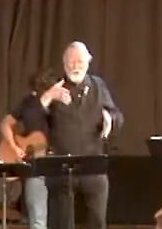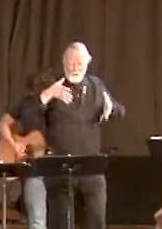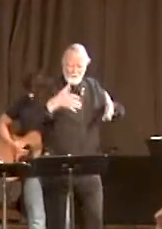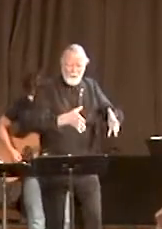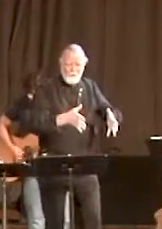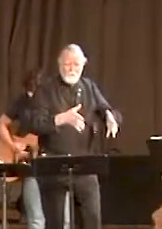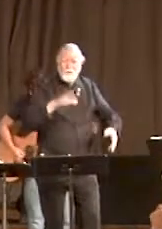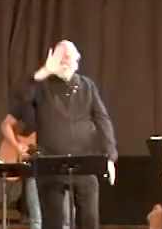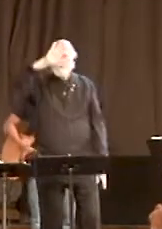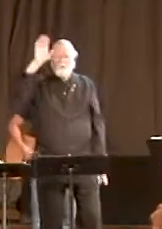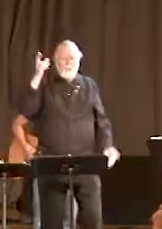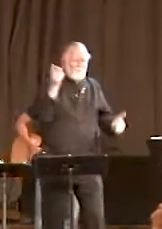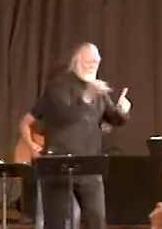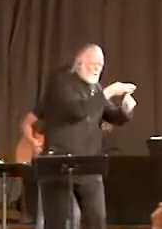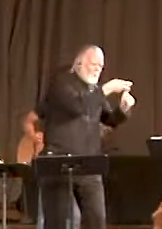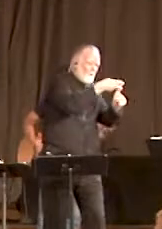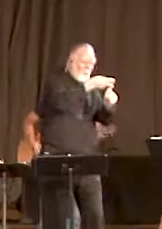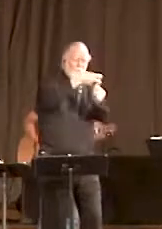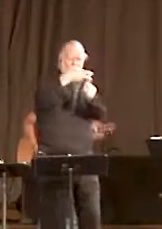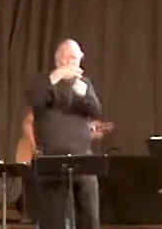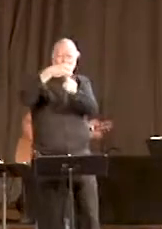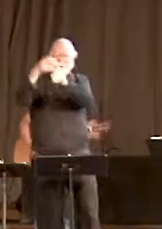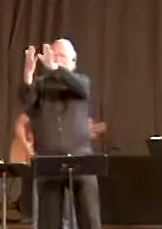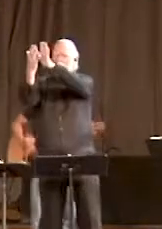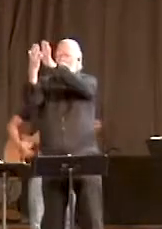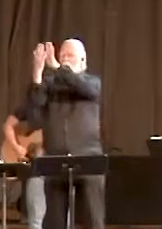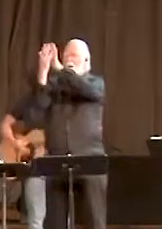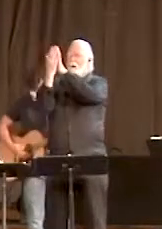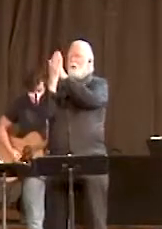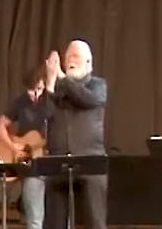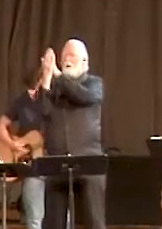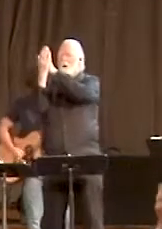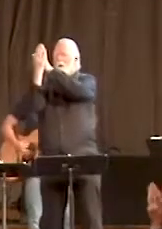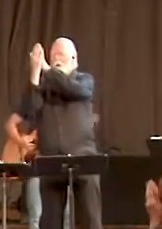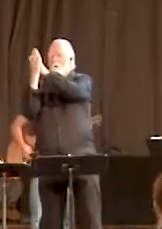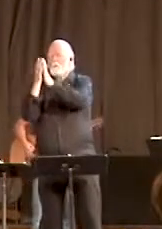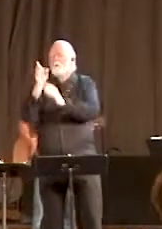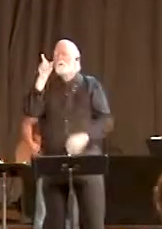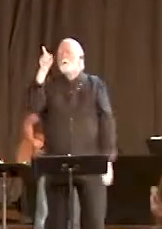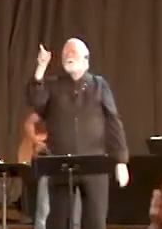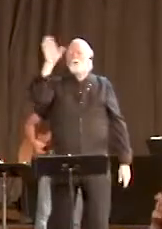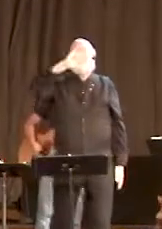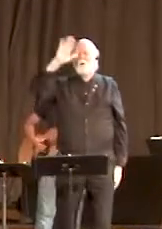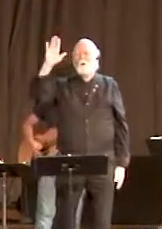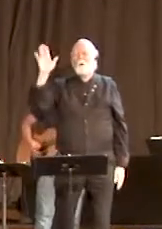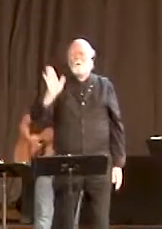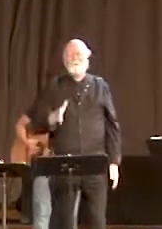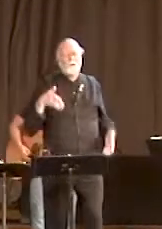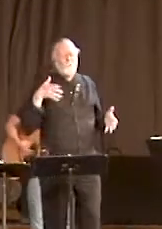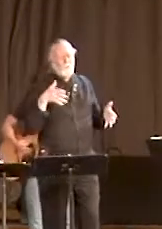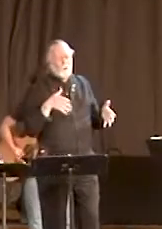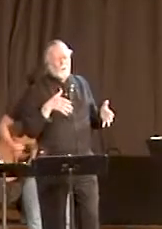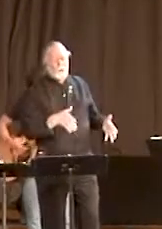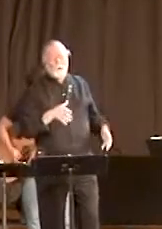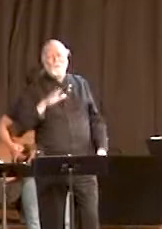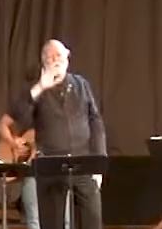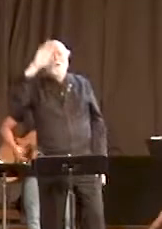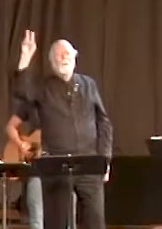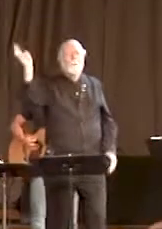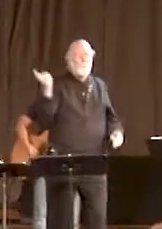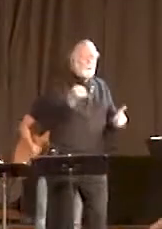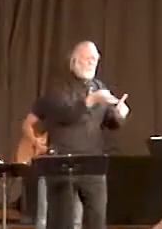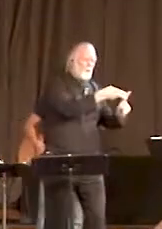never gonna let, never gonna let me down. You're never gonna